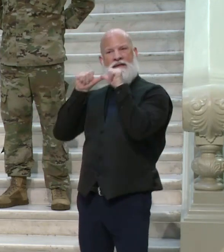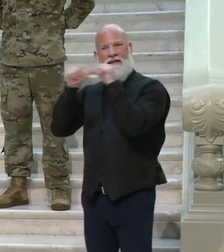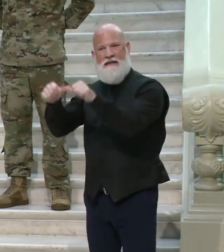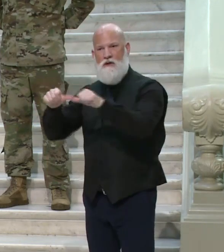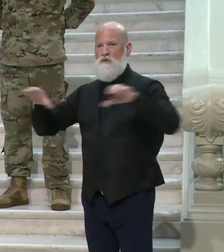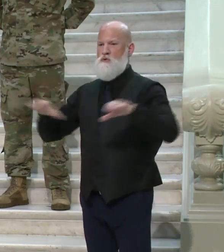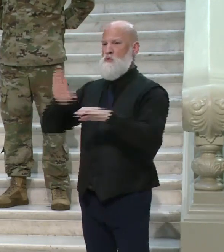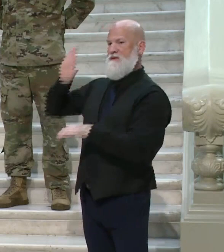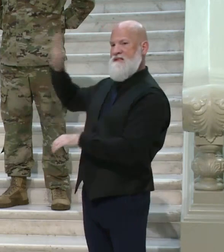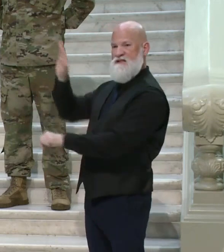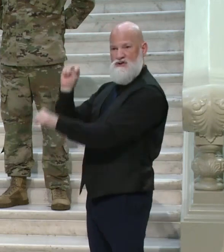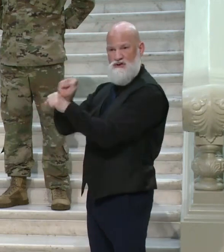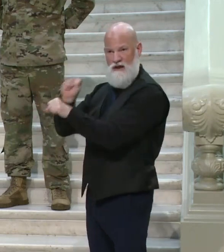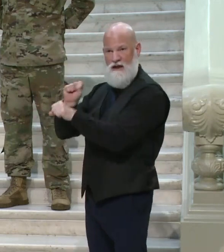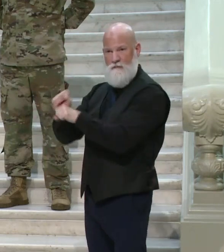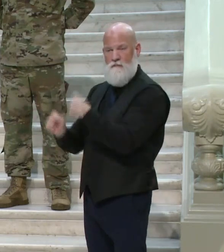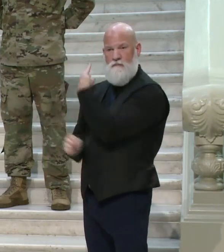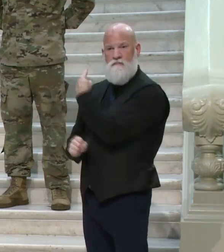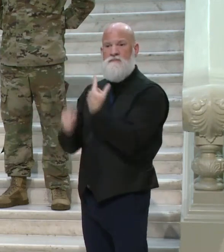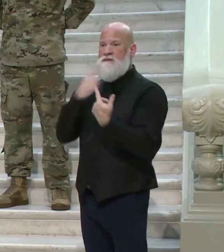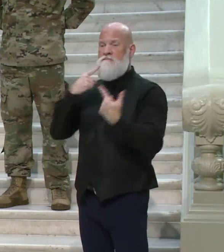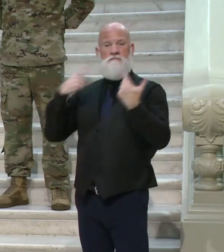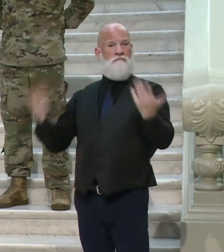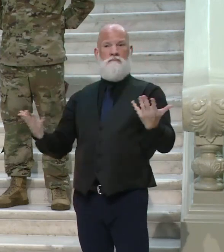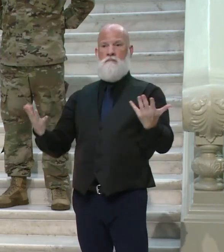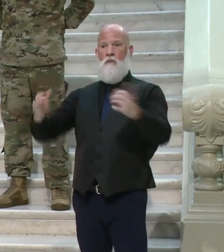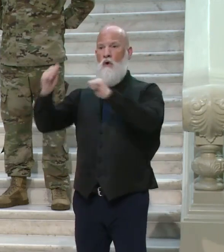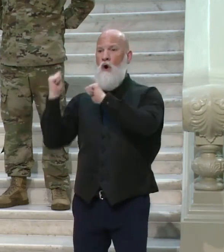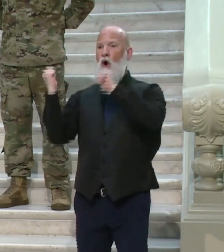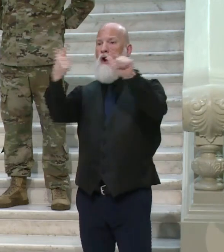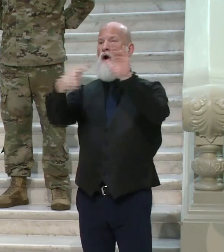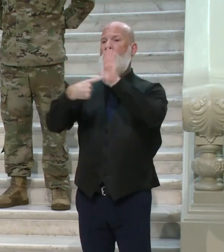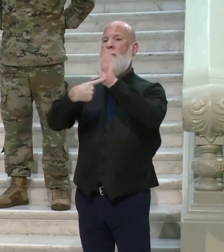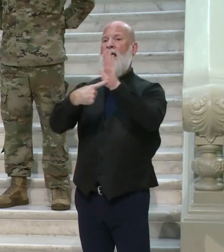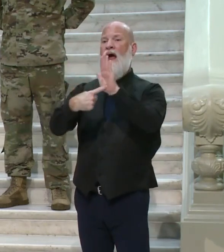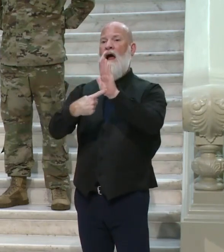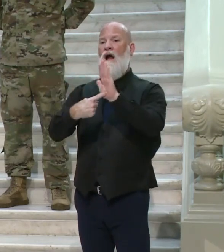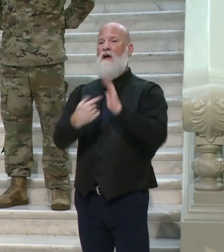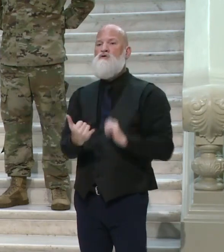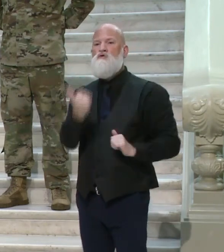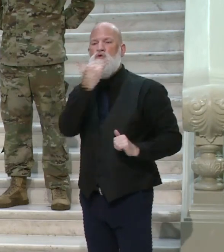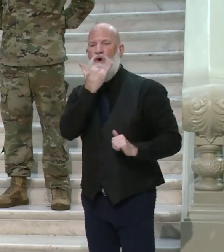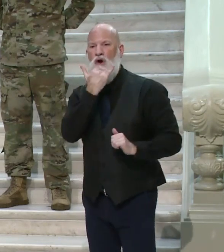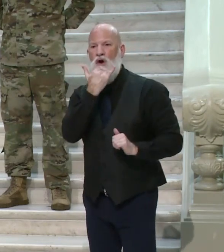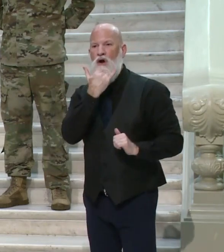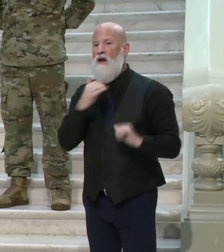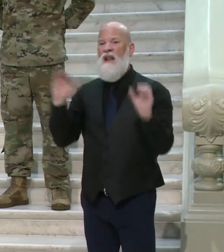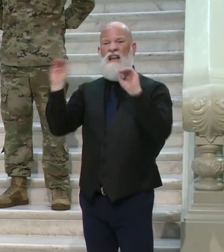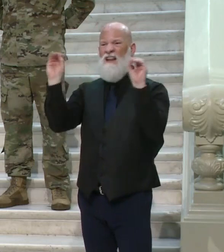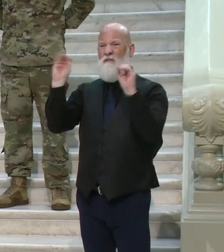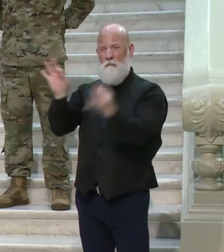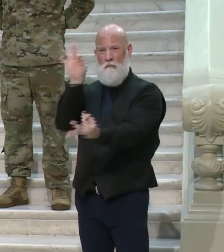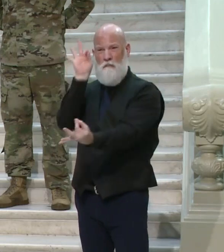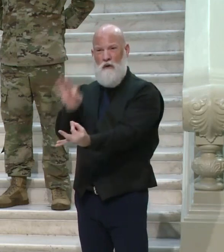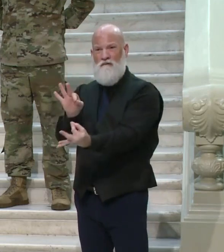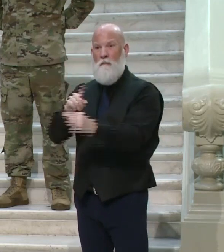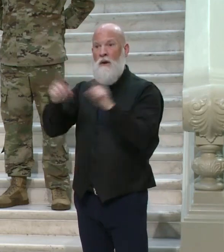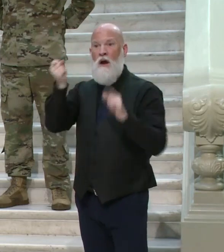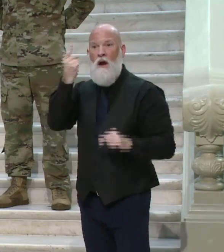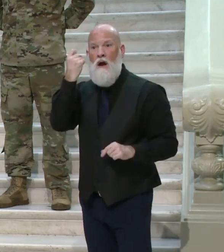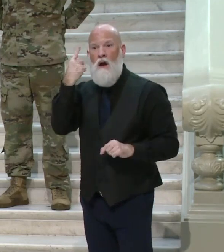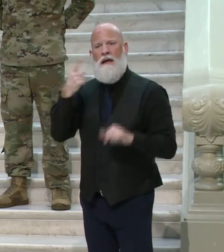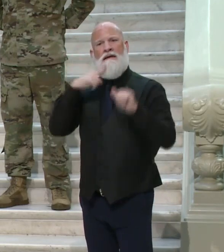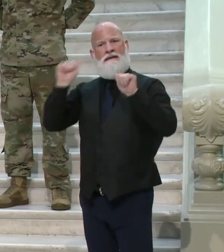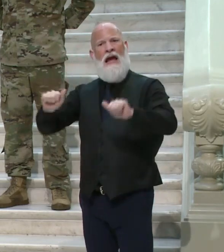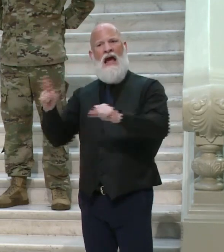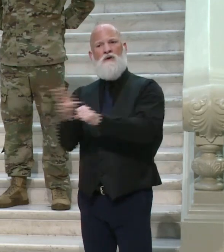But he said, look, all models are wrong, but they're useful, and you have to follow them. But, whenever you take a step,